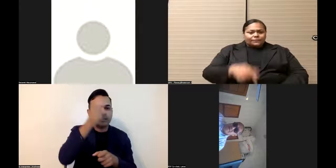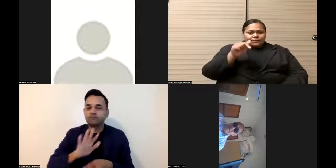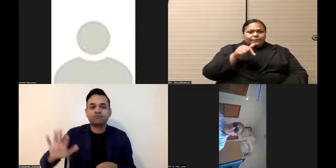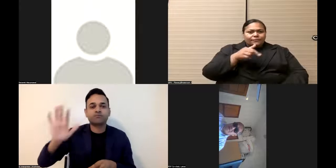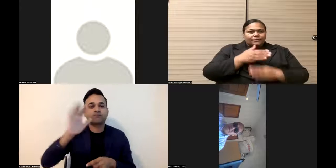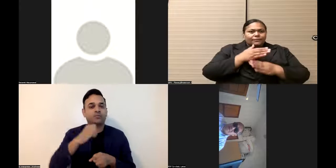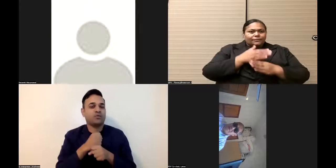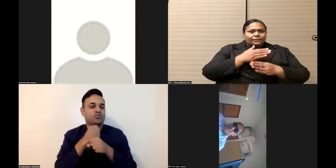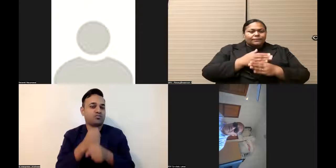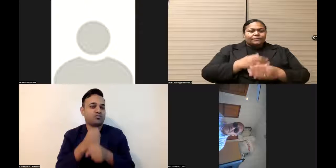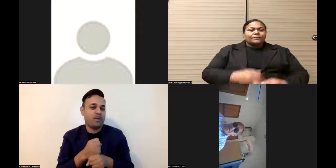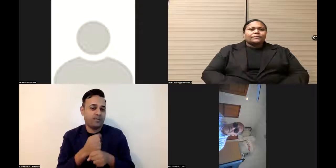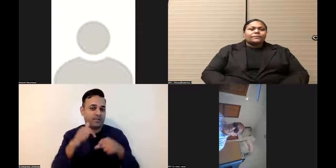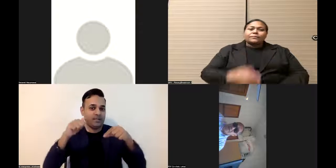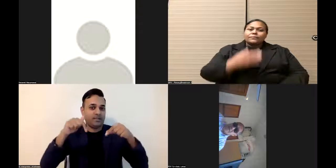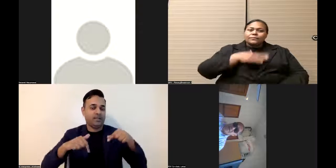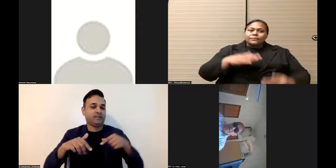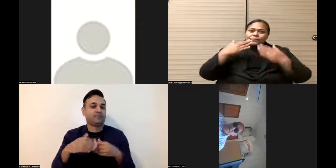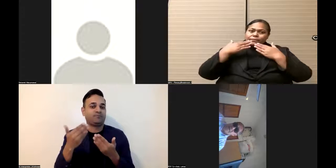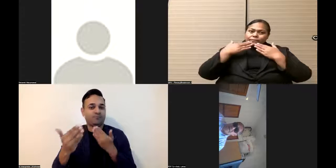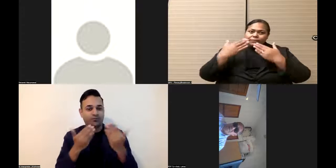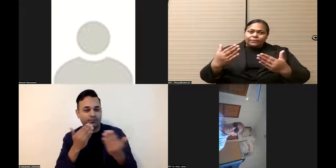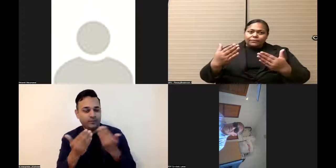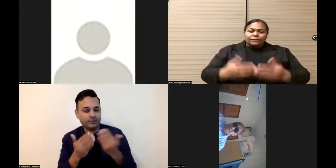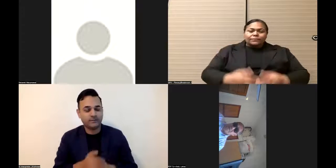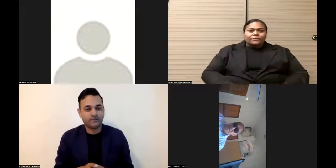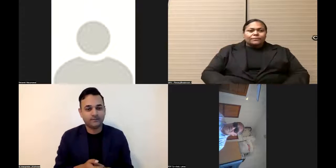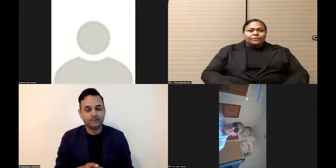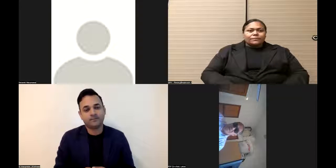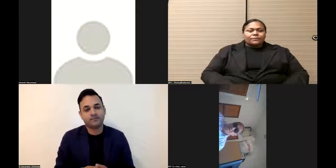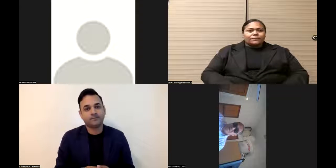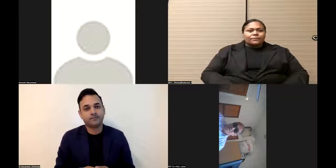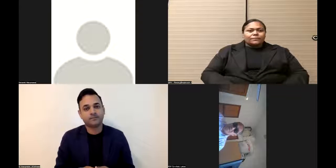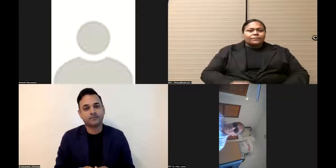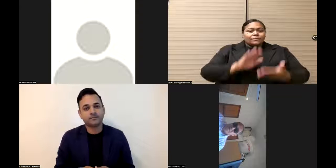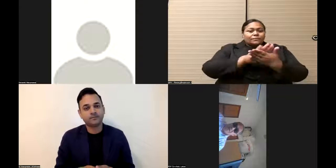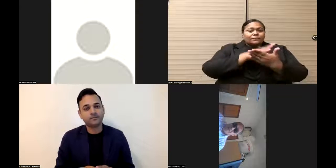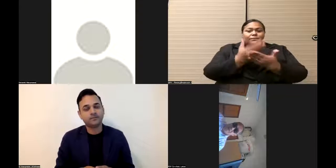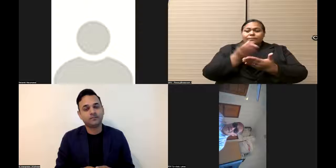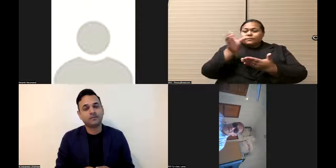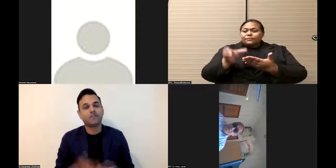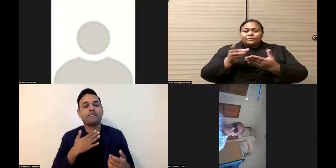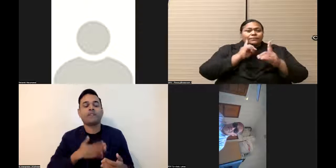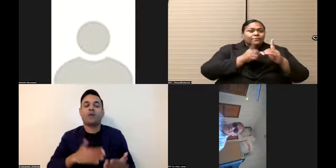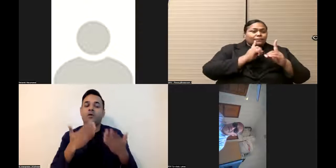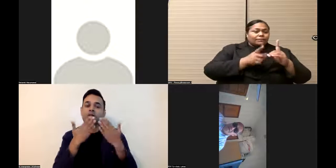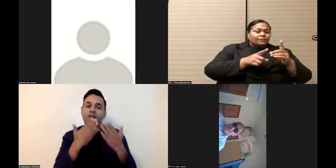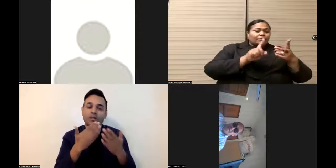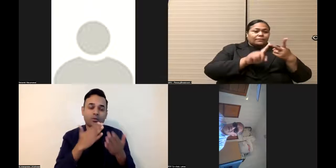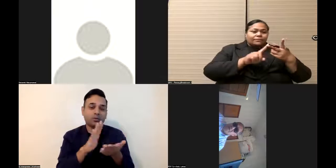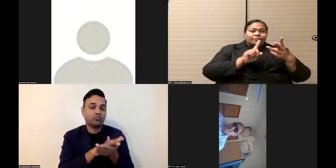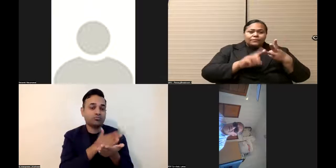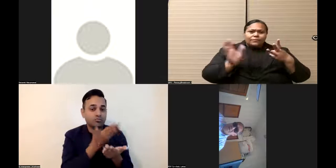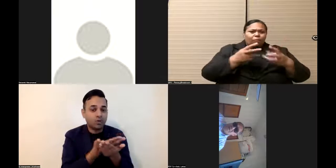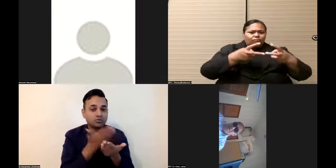translators, interpreters, captioning, and all the technical logistical personnel that's